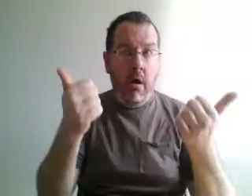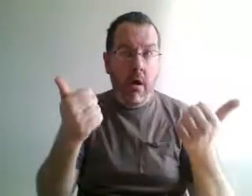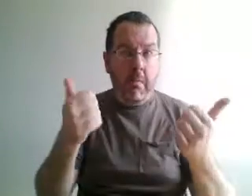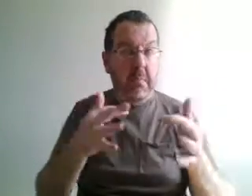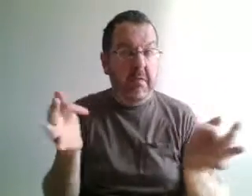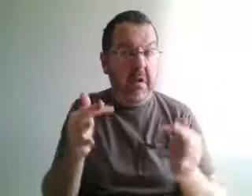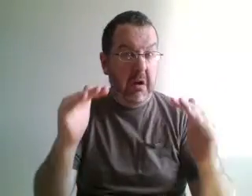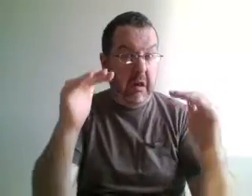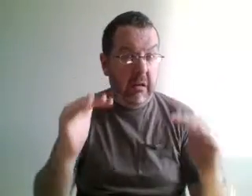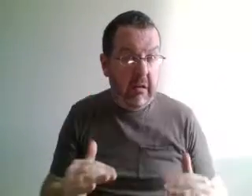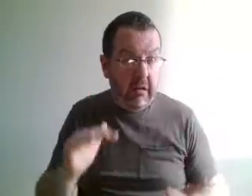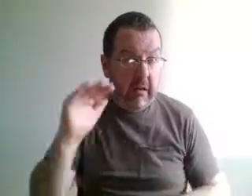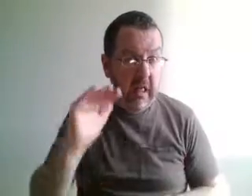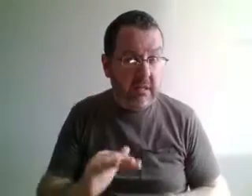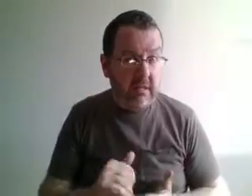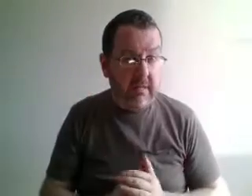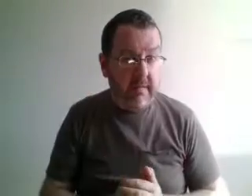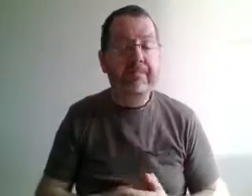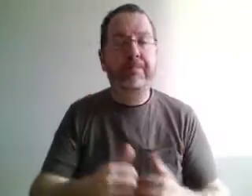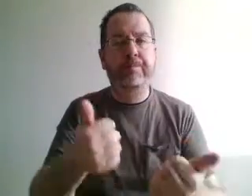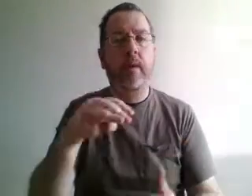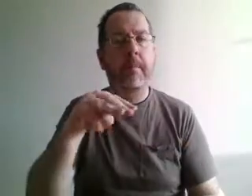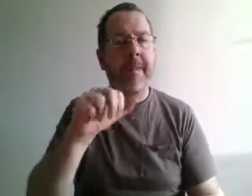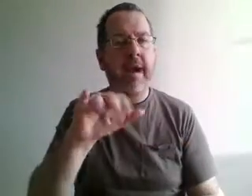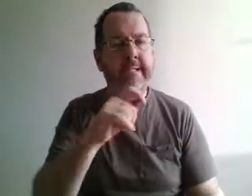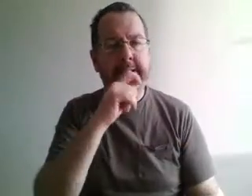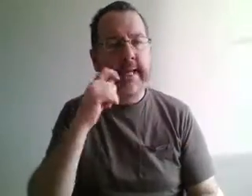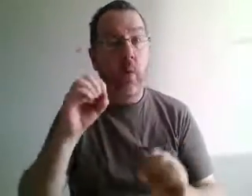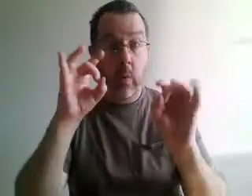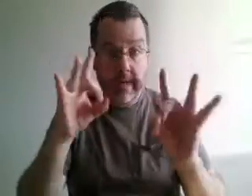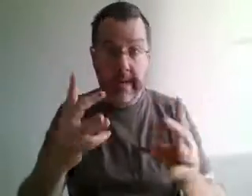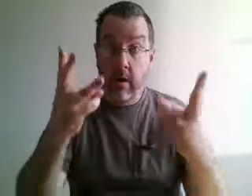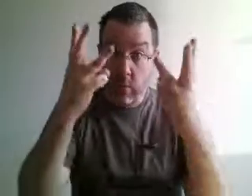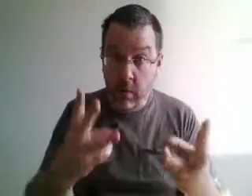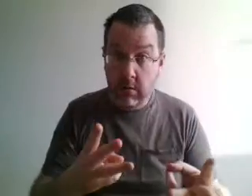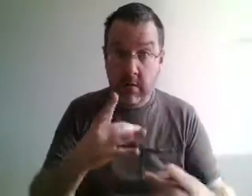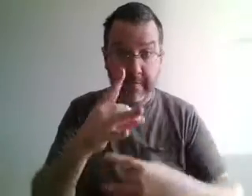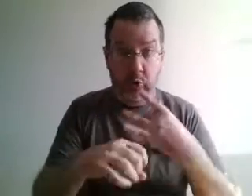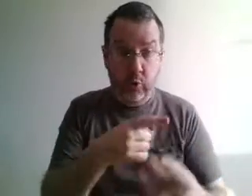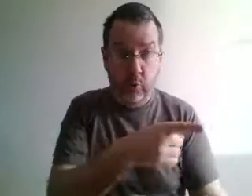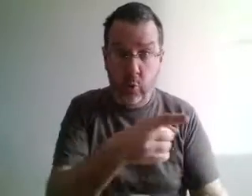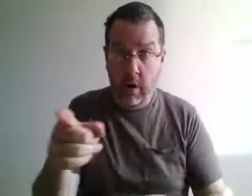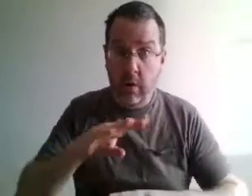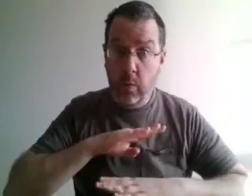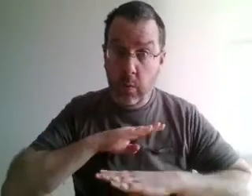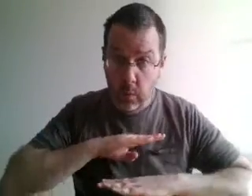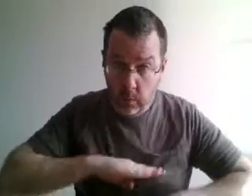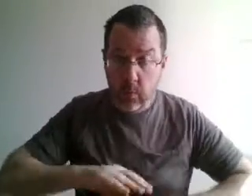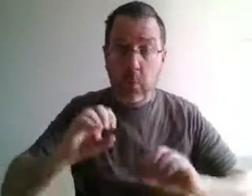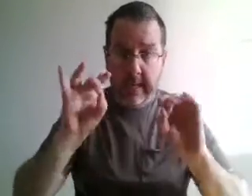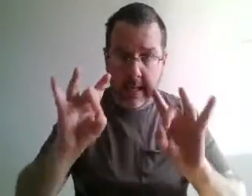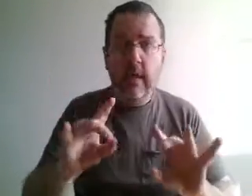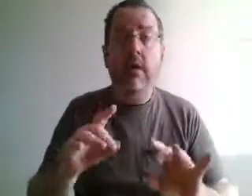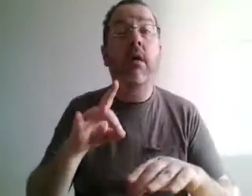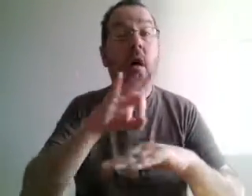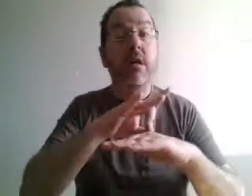So just to reassure everybody who's listening, the hospitals throughout the country have been preparing